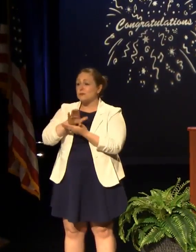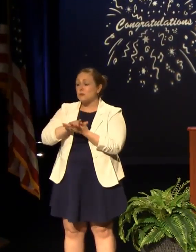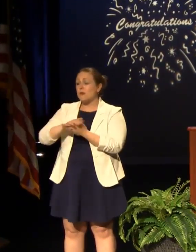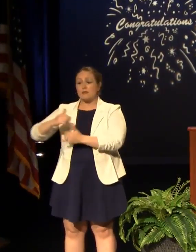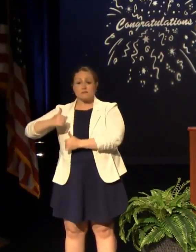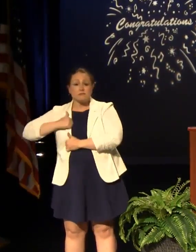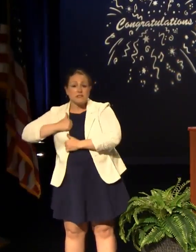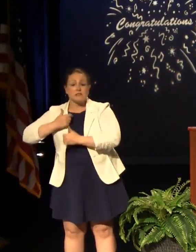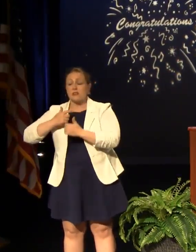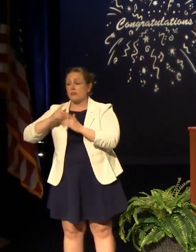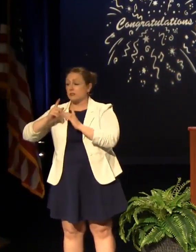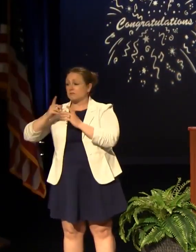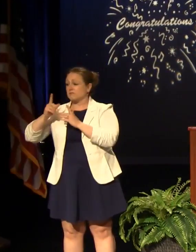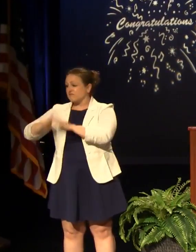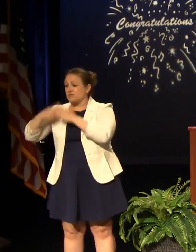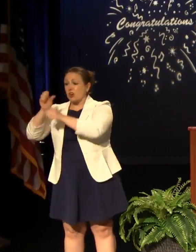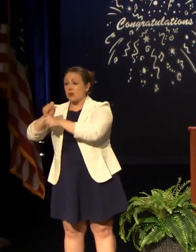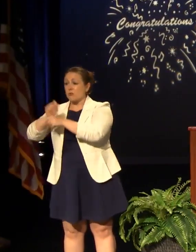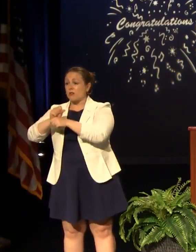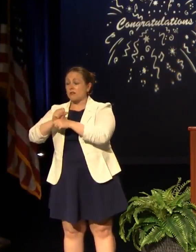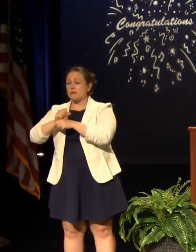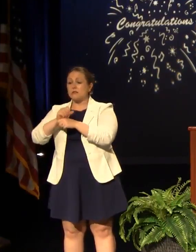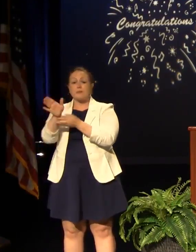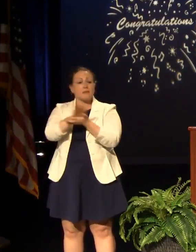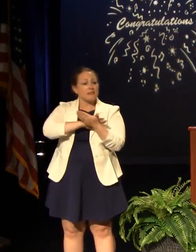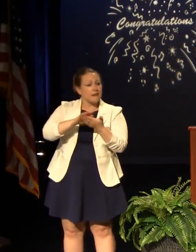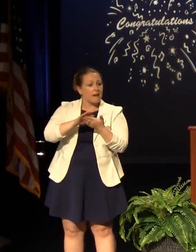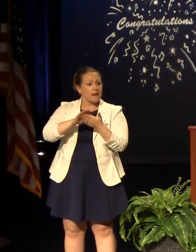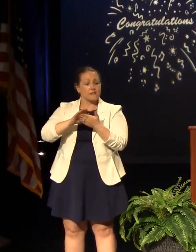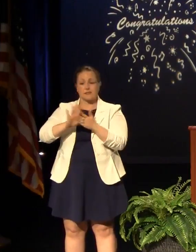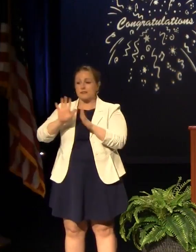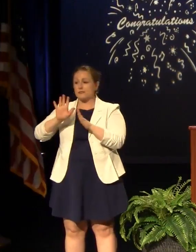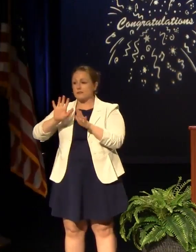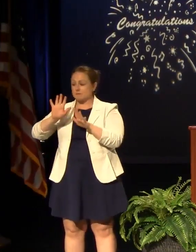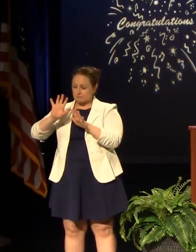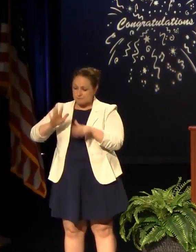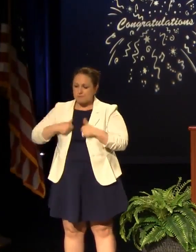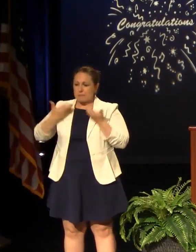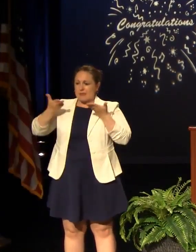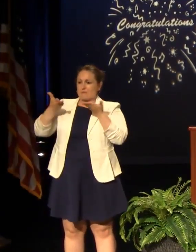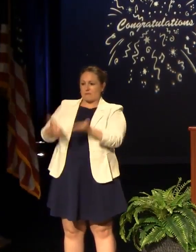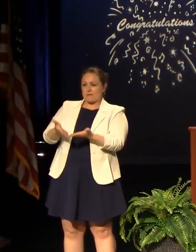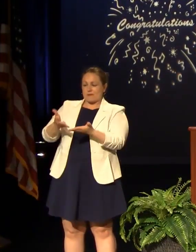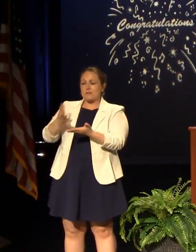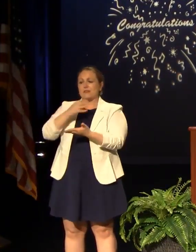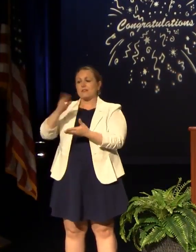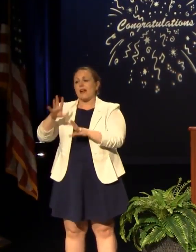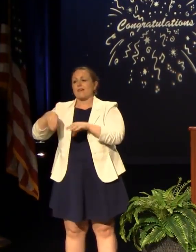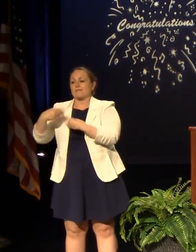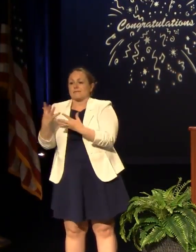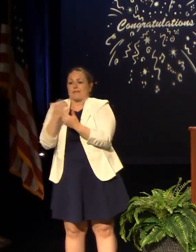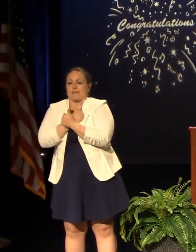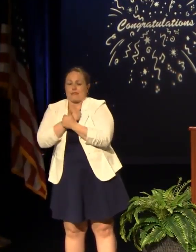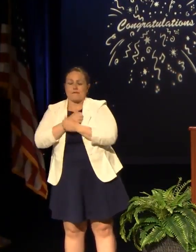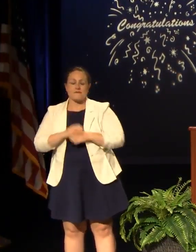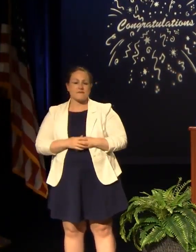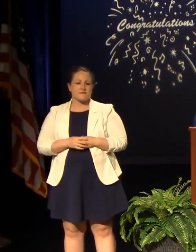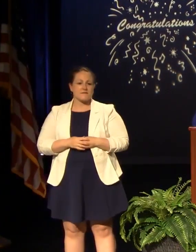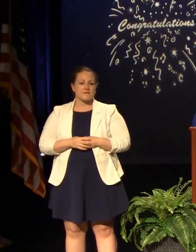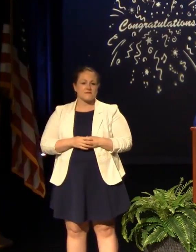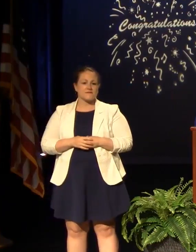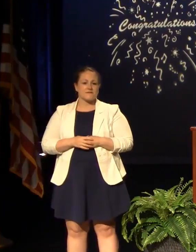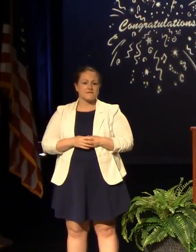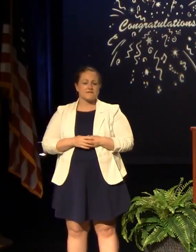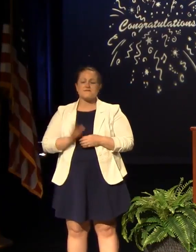kind, be present, be strong, speak up, and give love. Our class will go down in